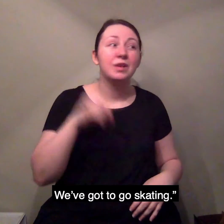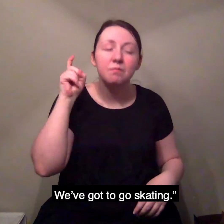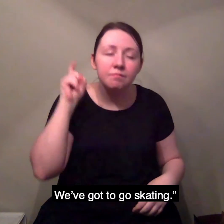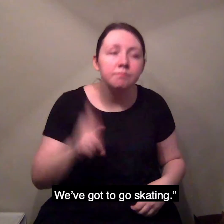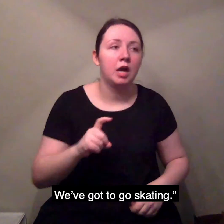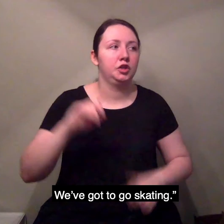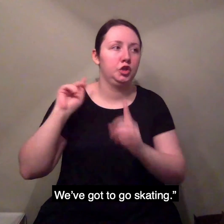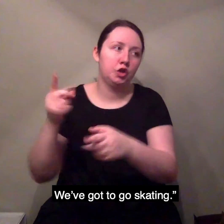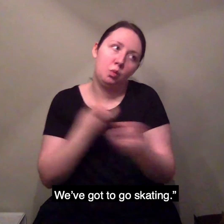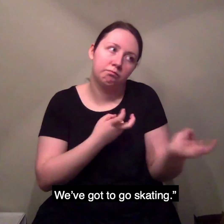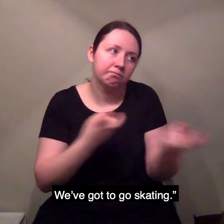We've got to go skating."